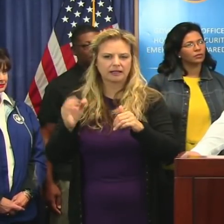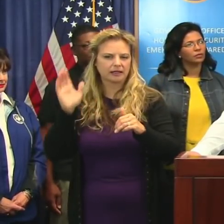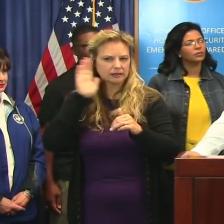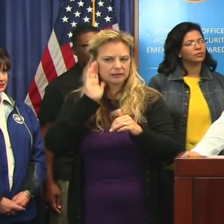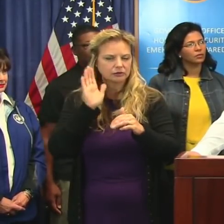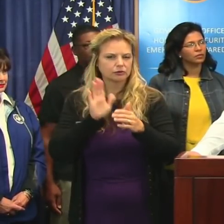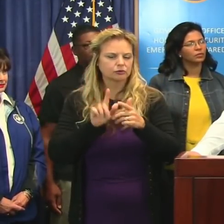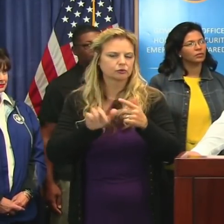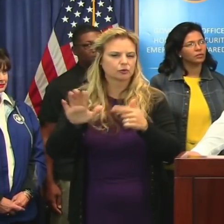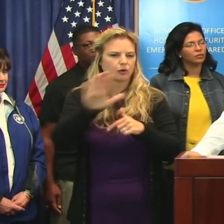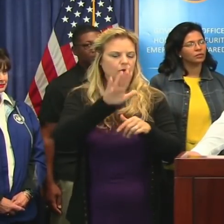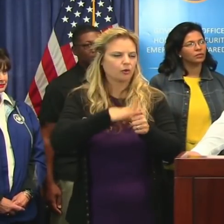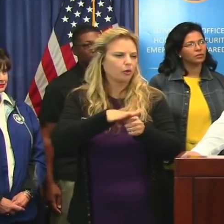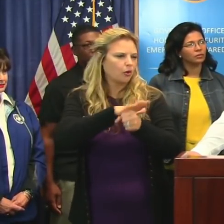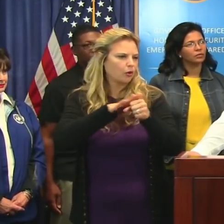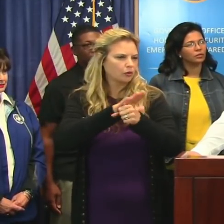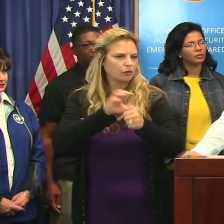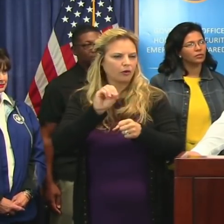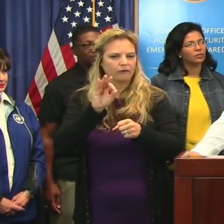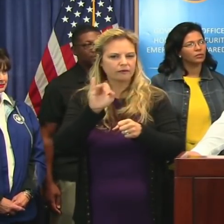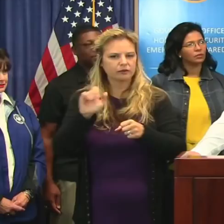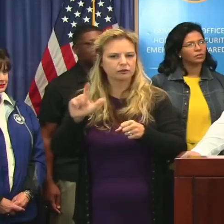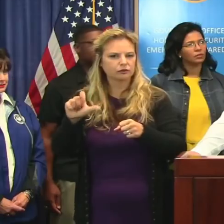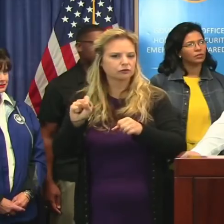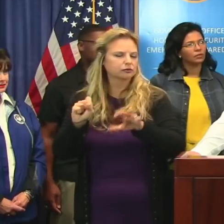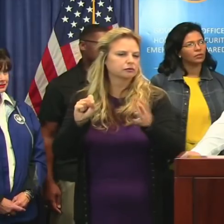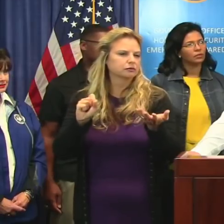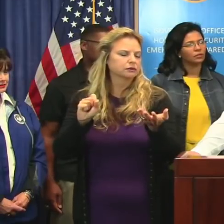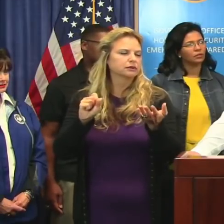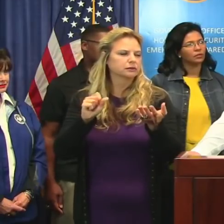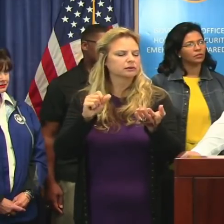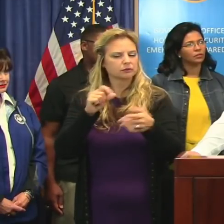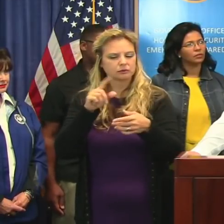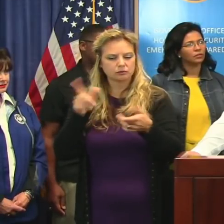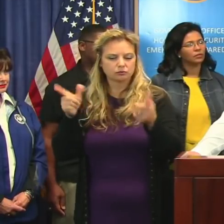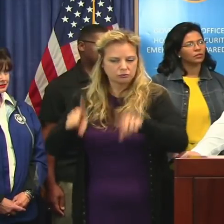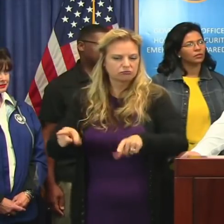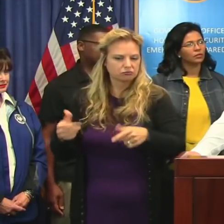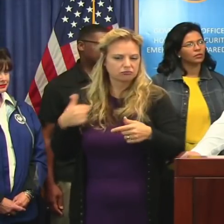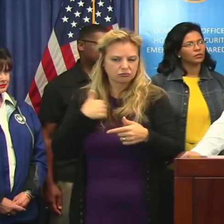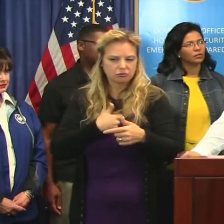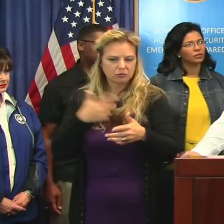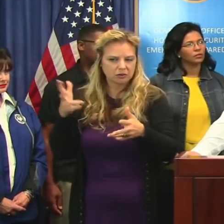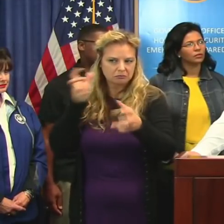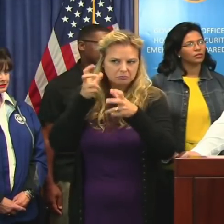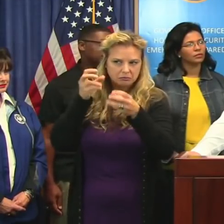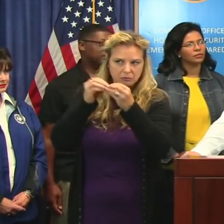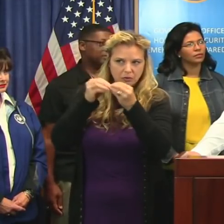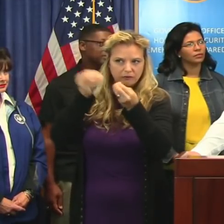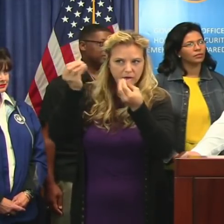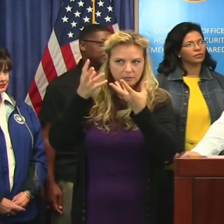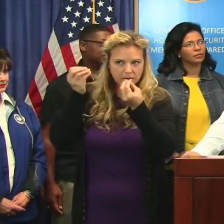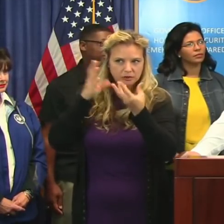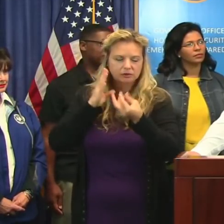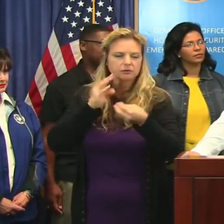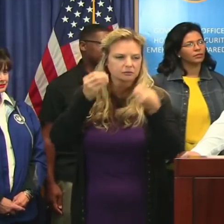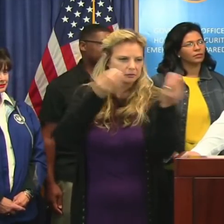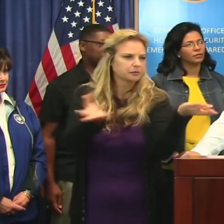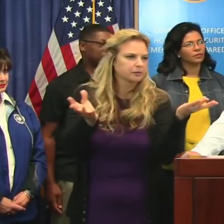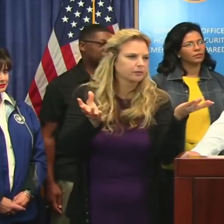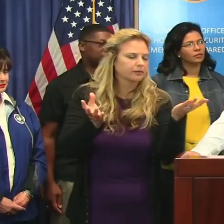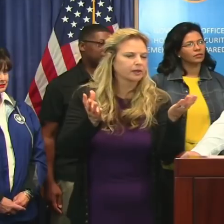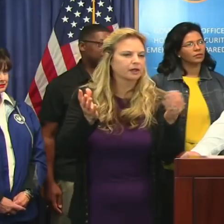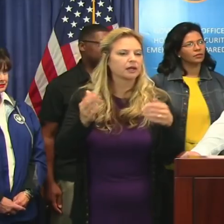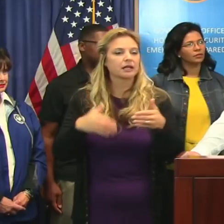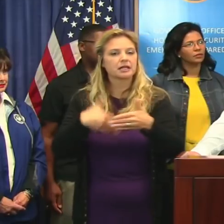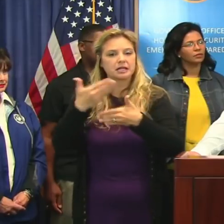local officials. And when we have more information, we will certainly let you know. As of right now, the next scheduled press conference will be at 11